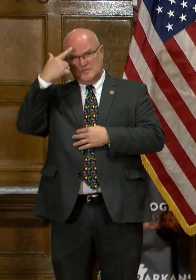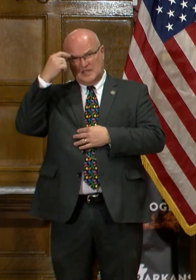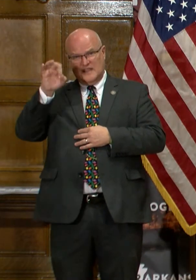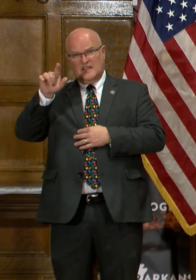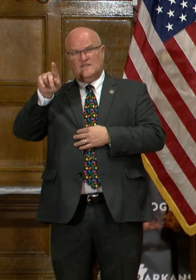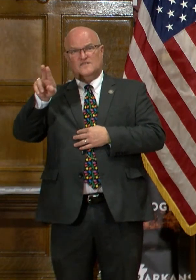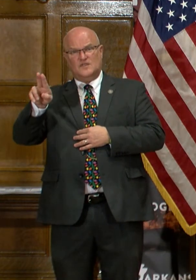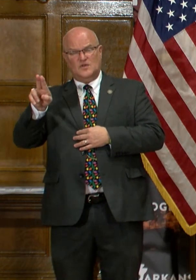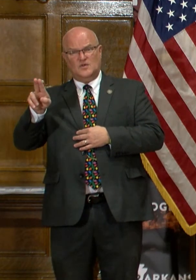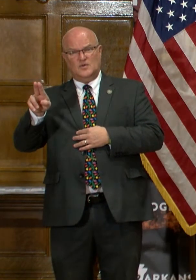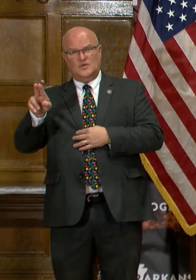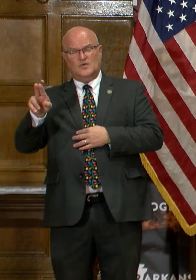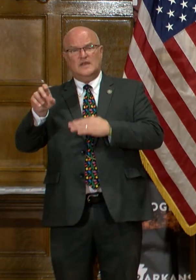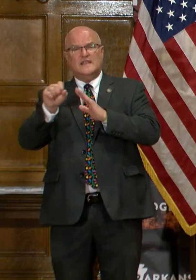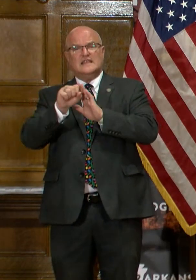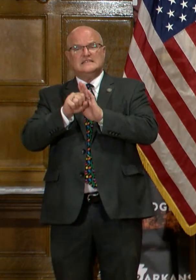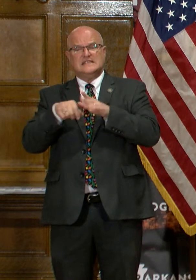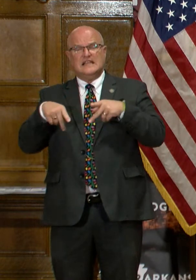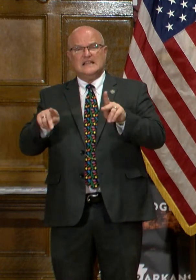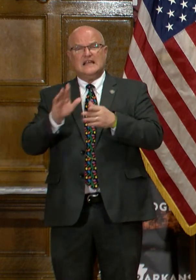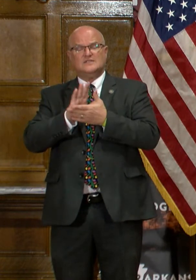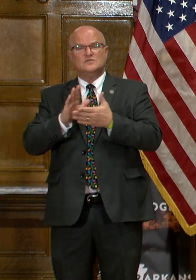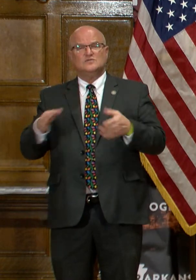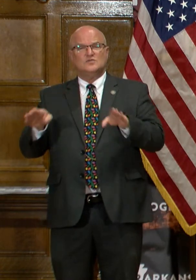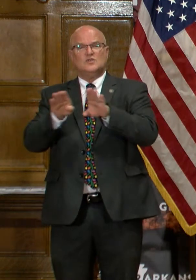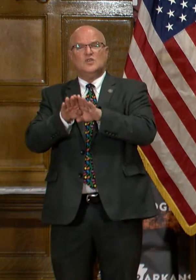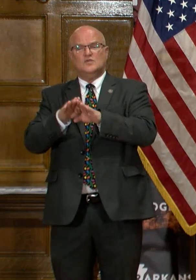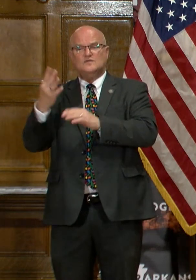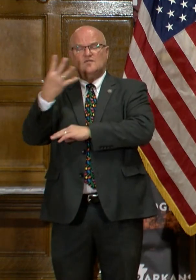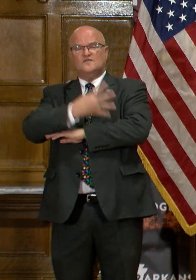flu. The state allowed the schools to close for